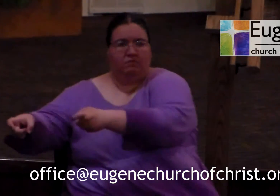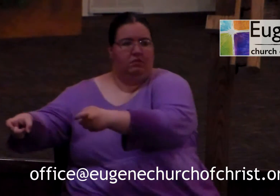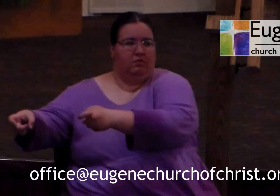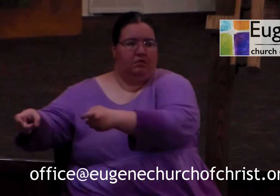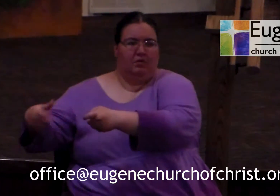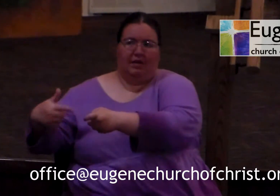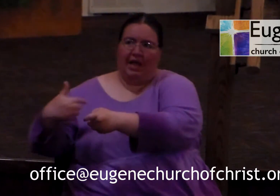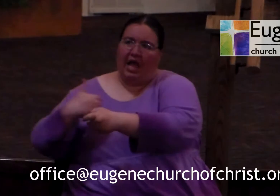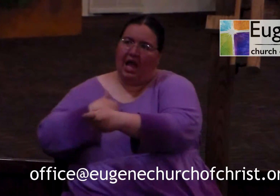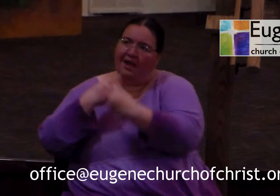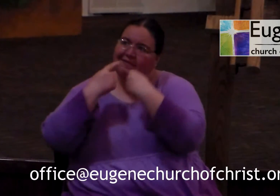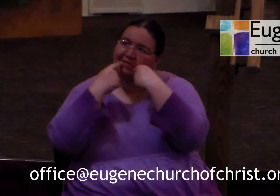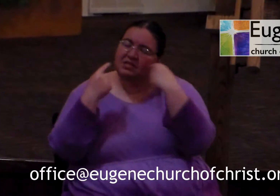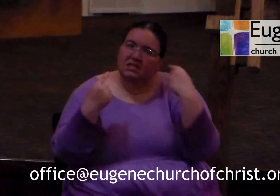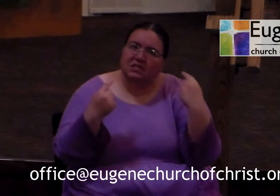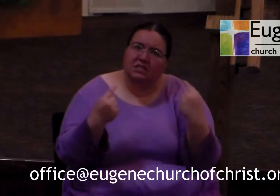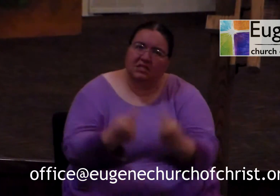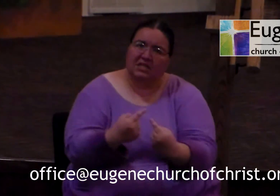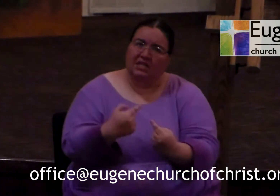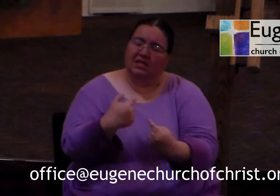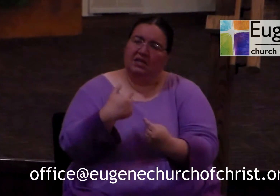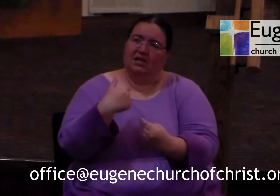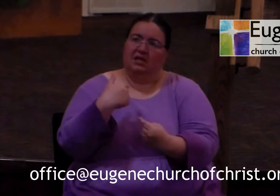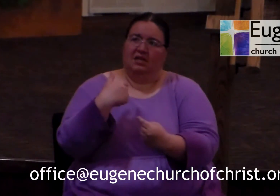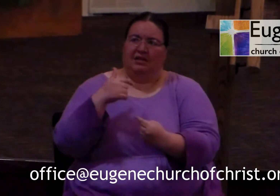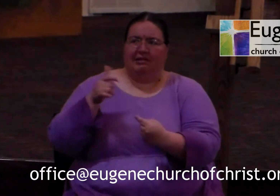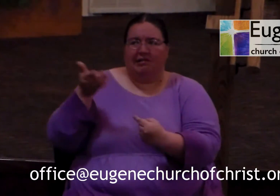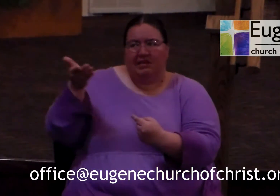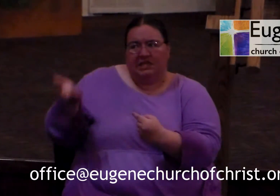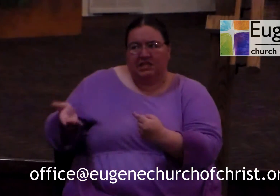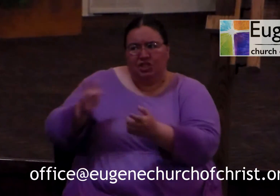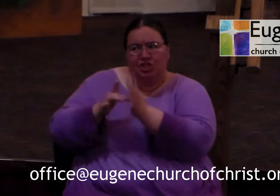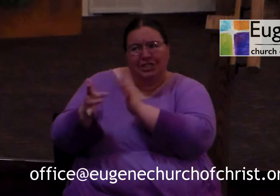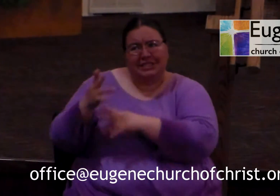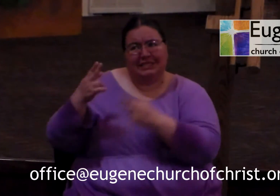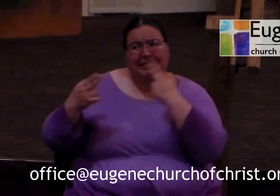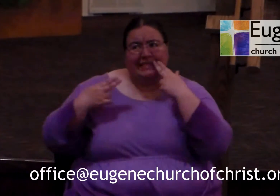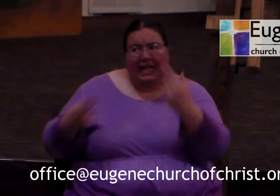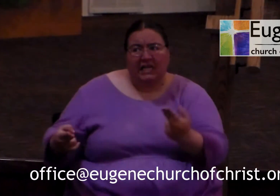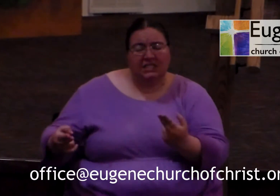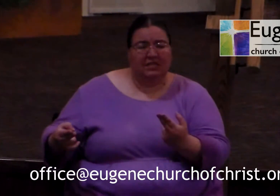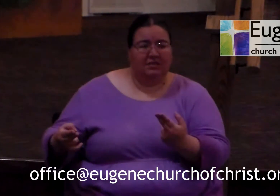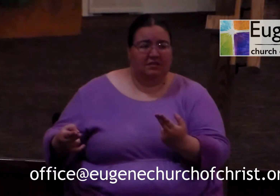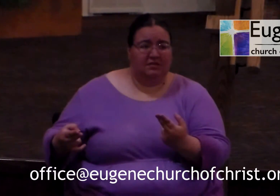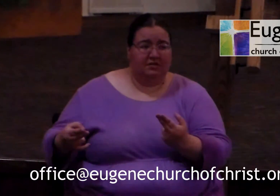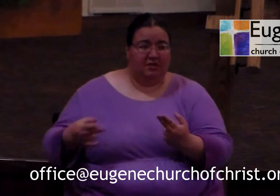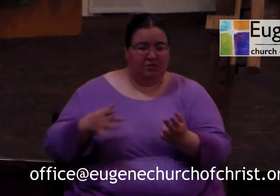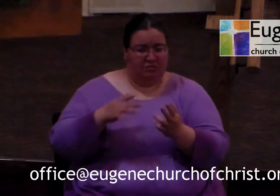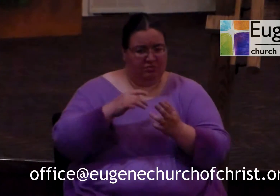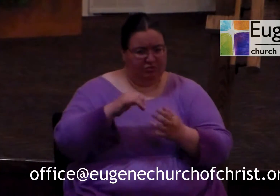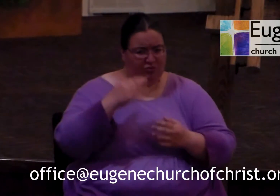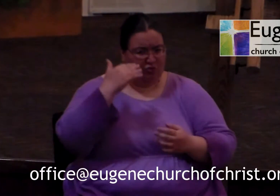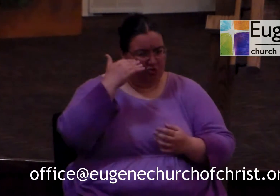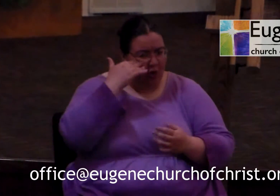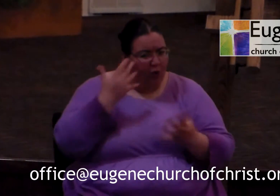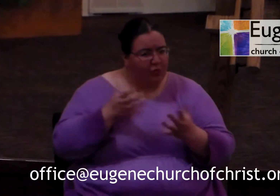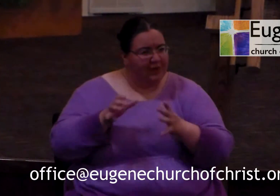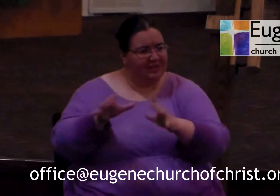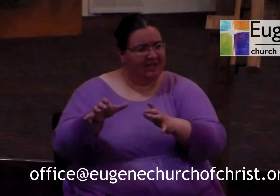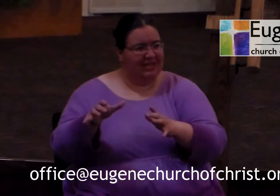innocent blood. He knows what he has done. He has regret, and he takes a step to try to